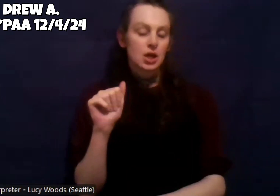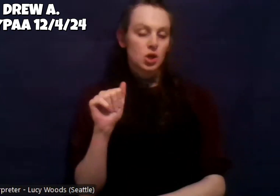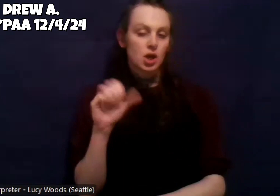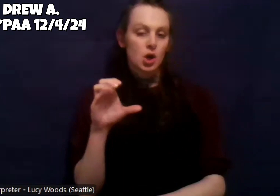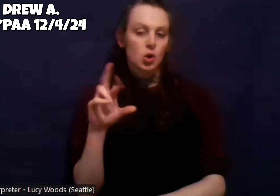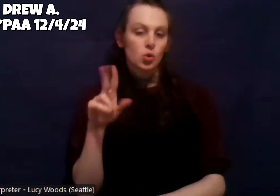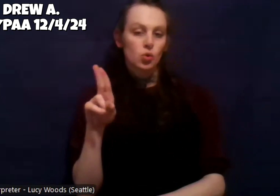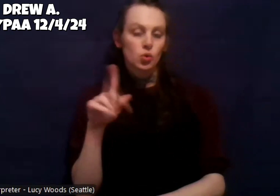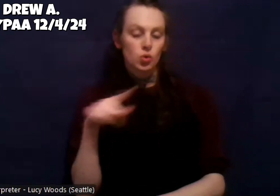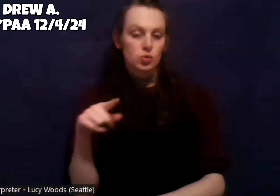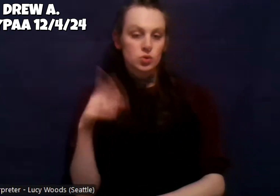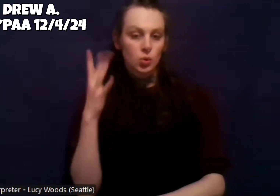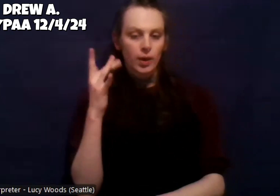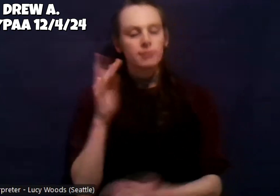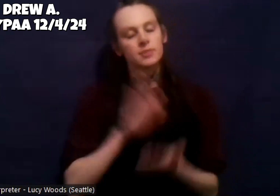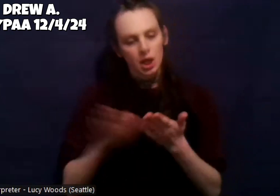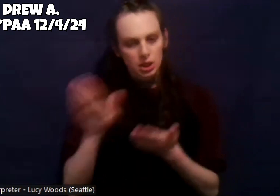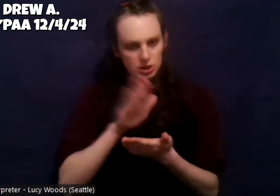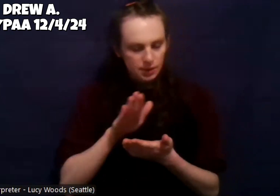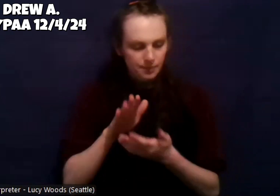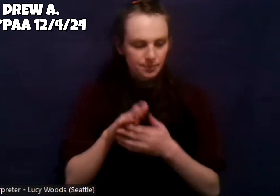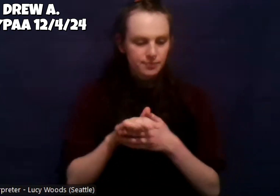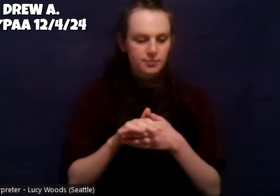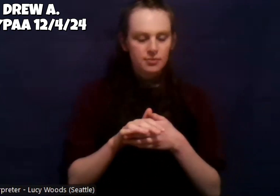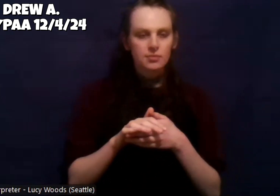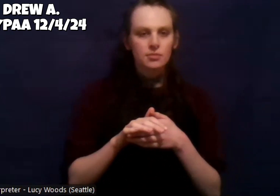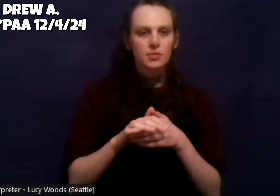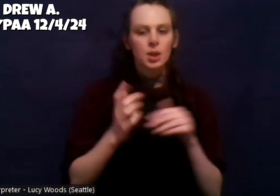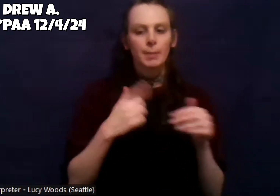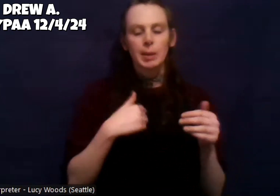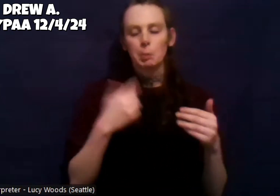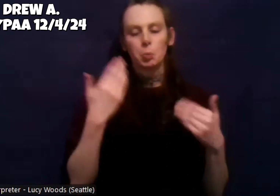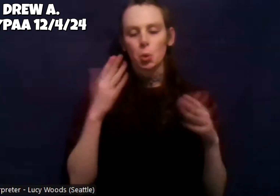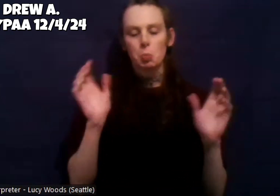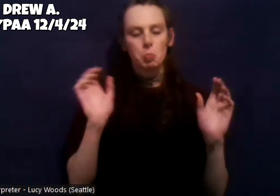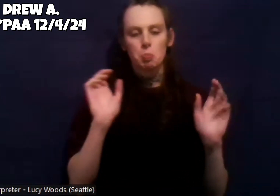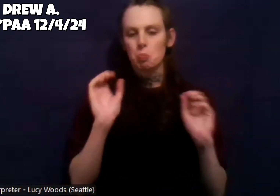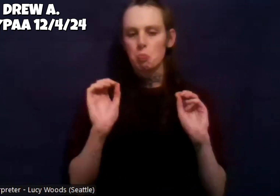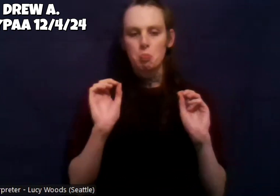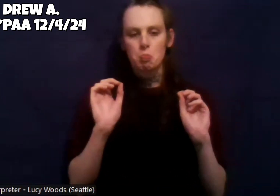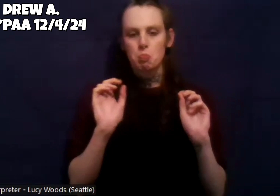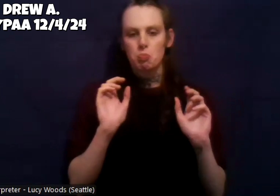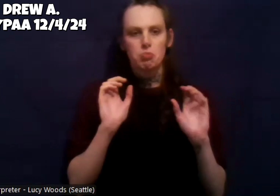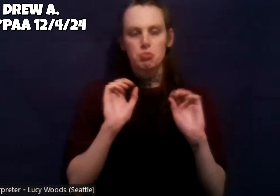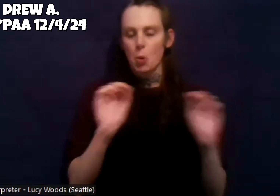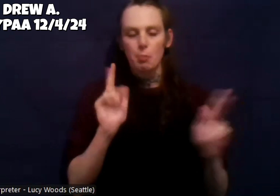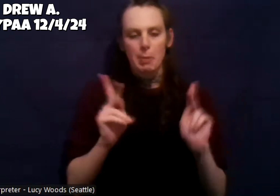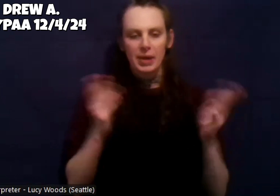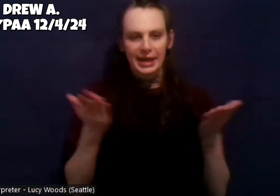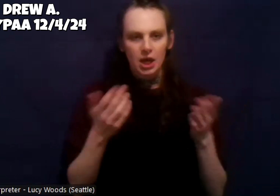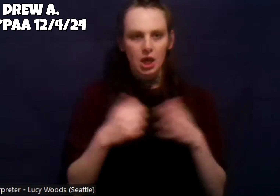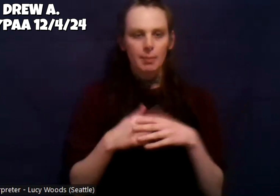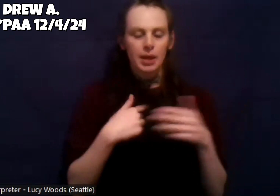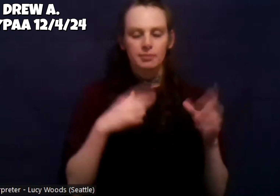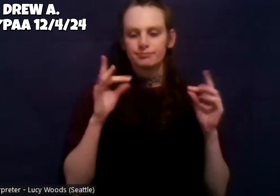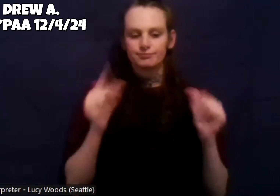with 6 months of sobriety. I didn't know anyone here, and I immediately just plugged myself in.